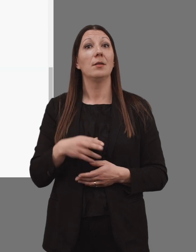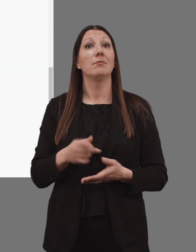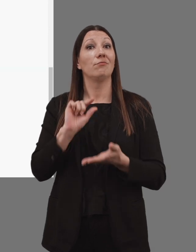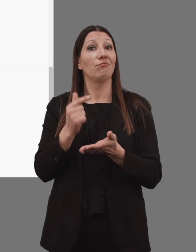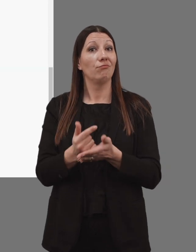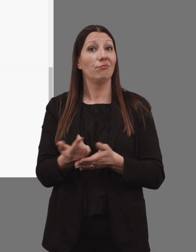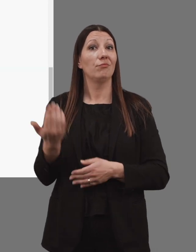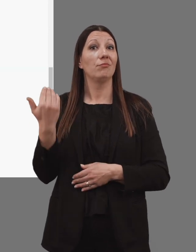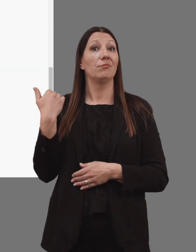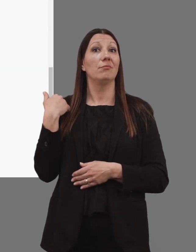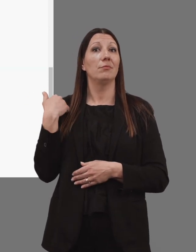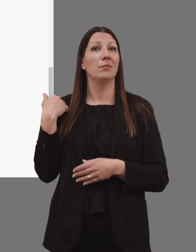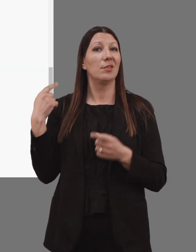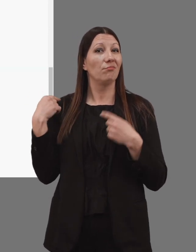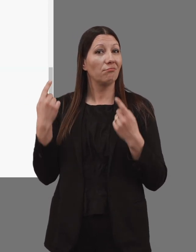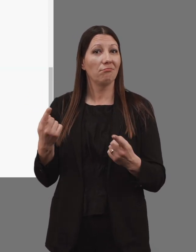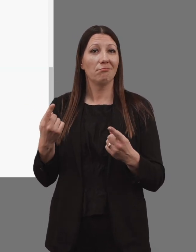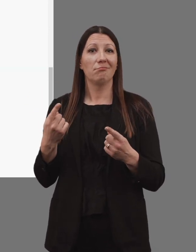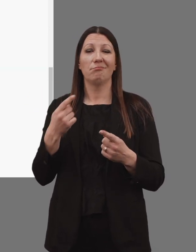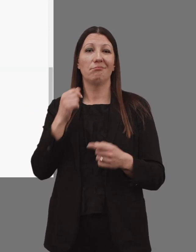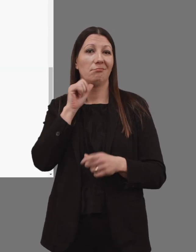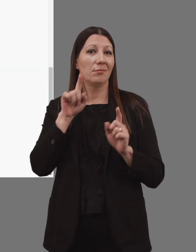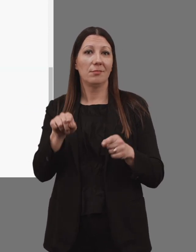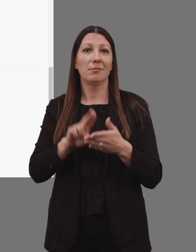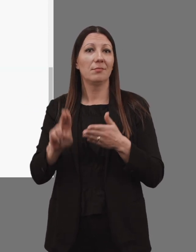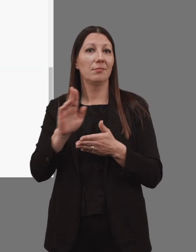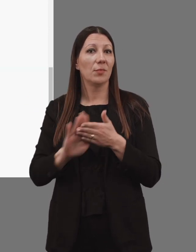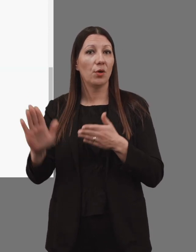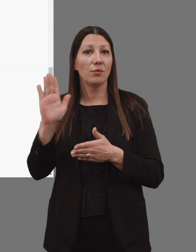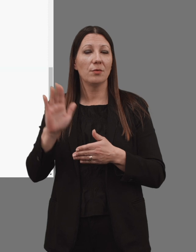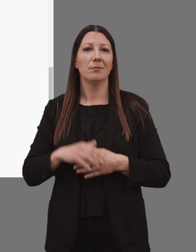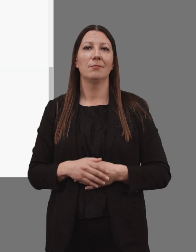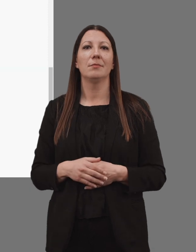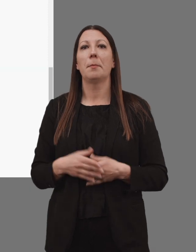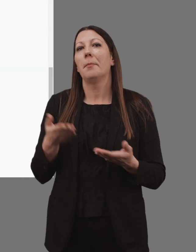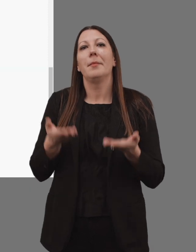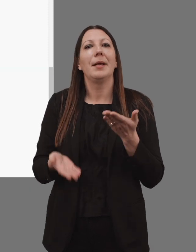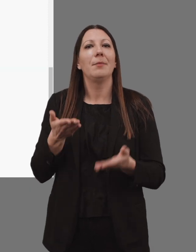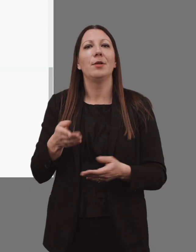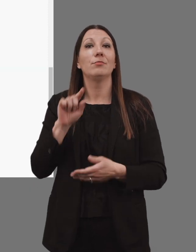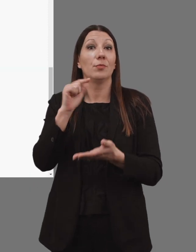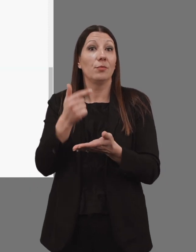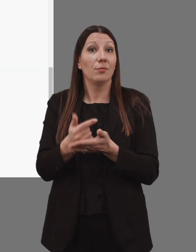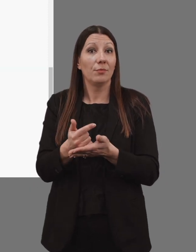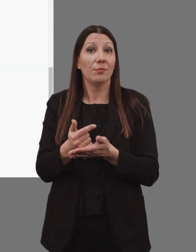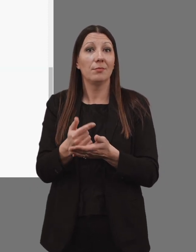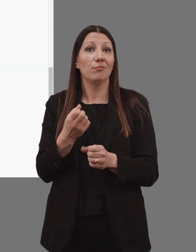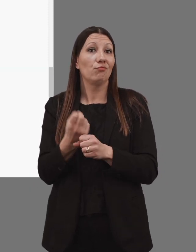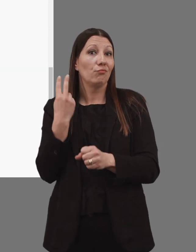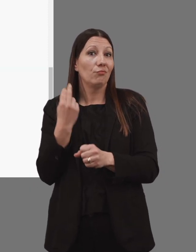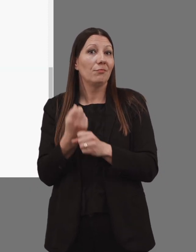any university or college, but maybe you completed high school a couple of years ago and you've been working since